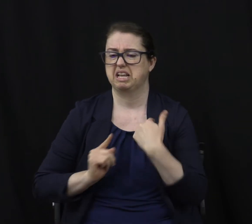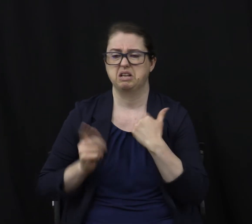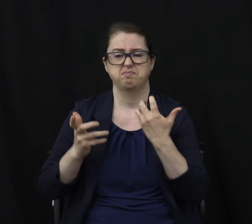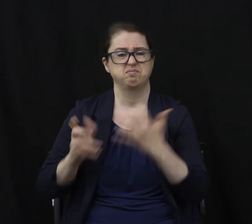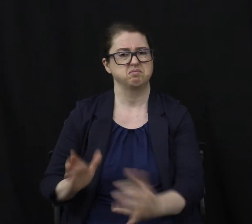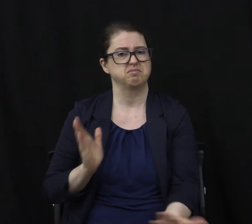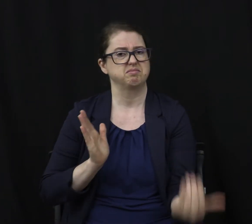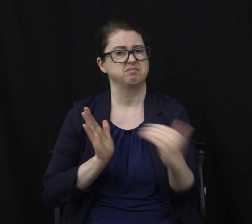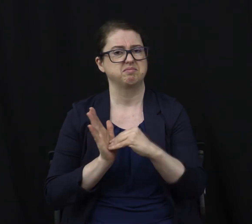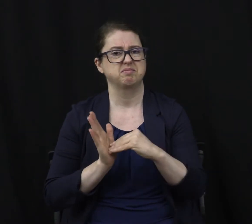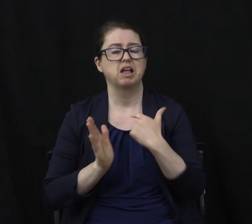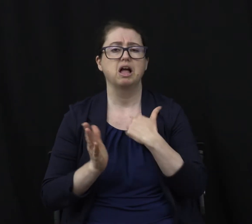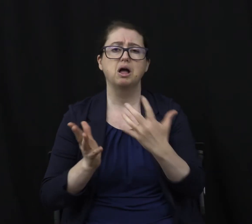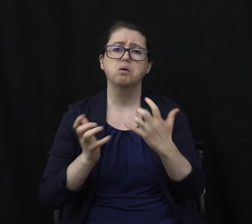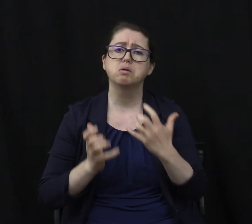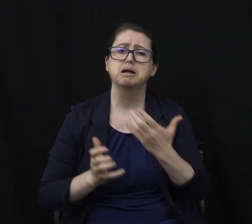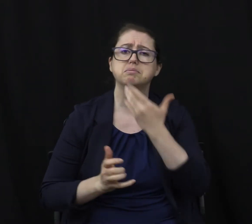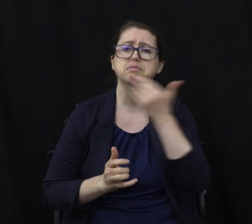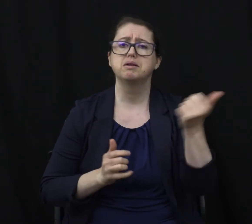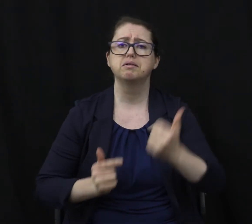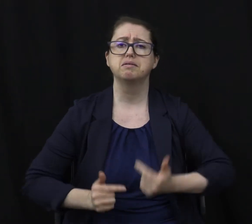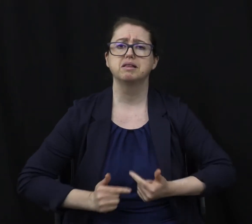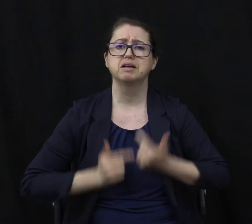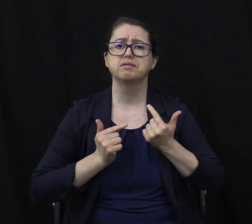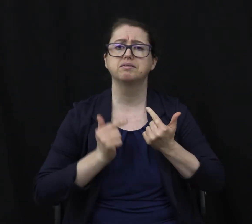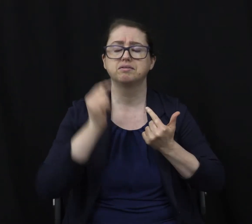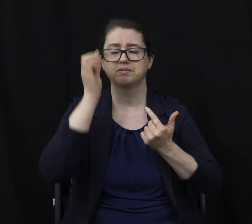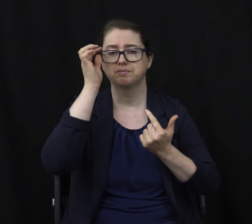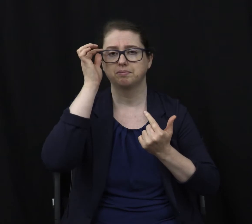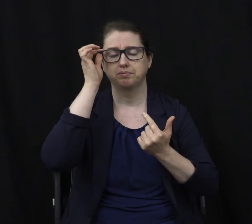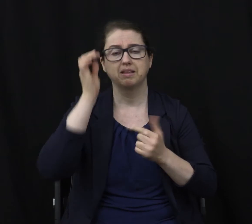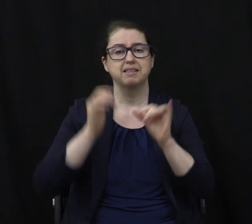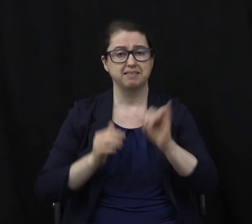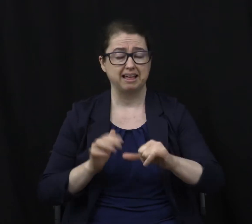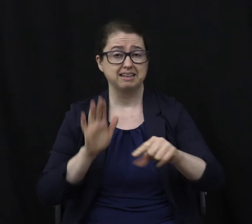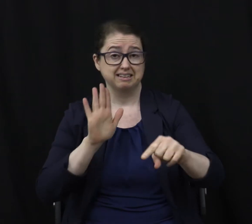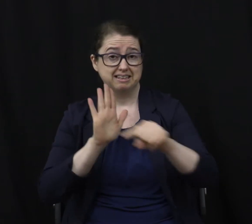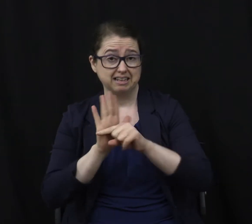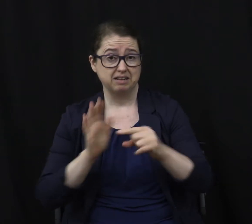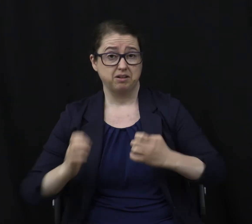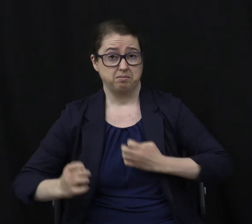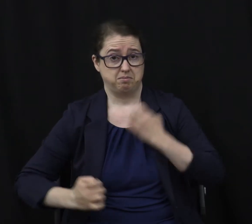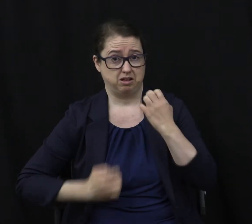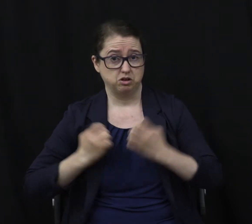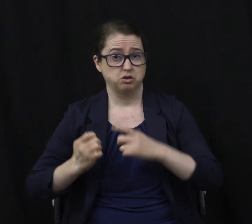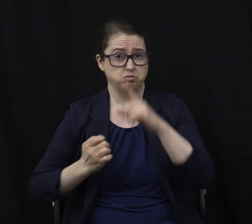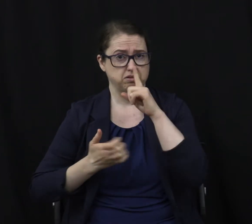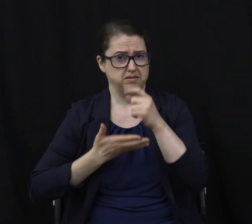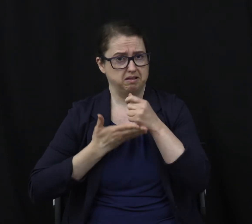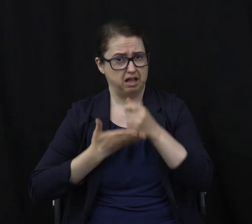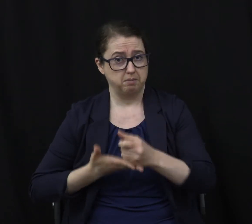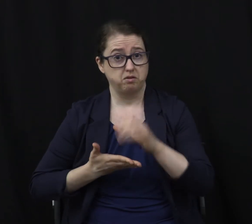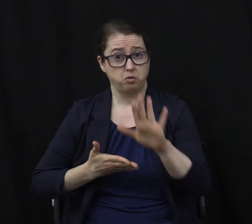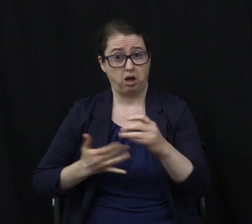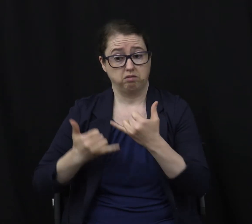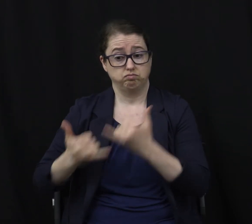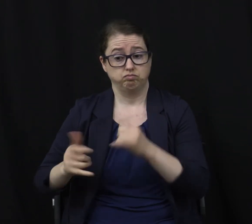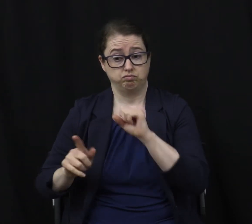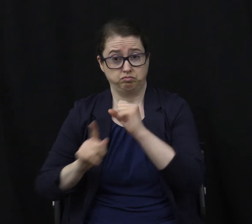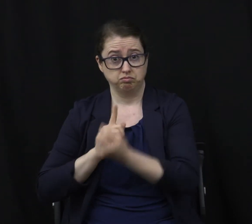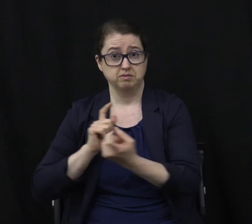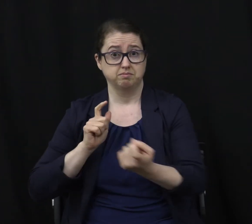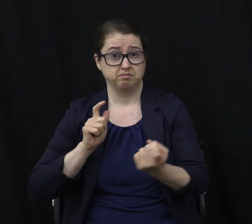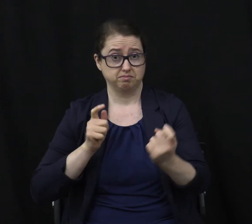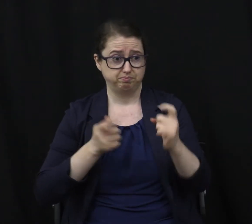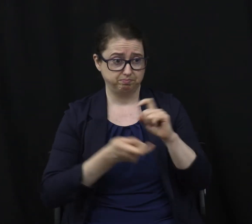better for my life. Use that negative emotion to run from your current situation and into the future life that you